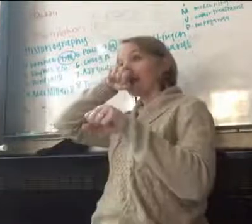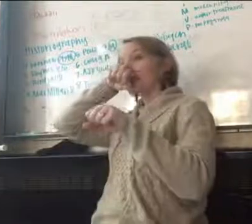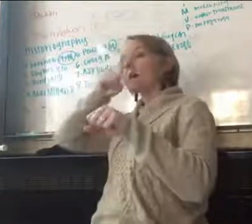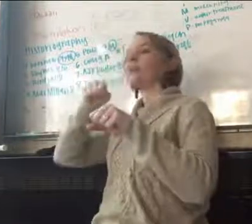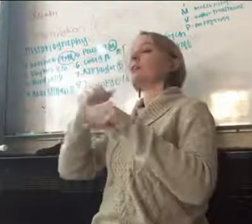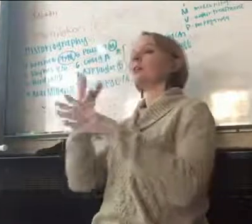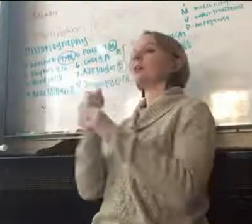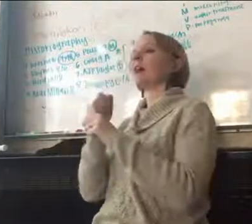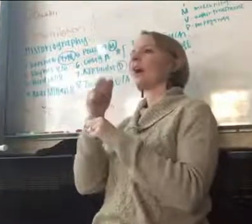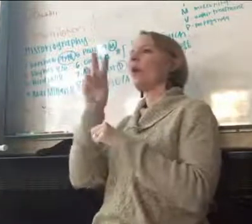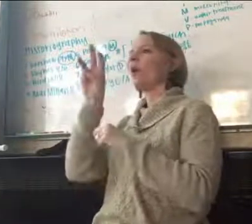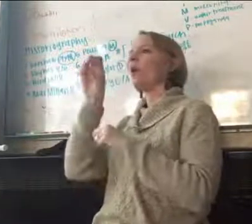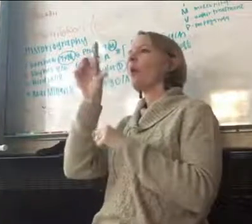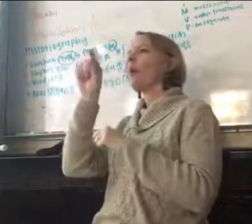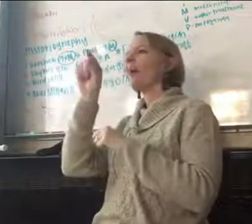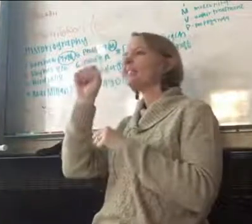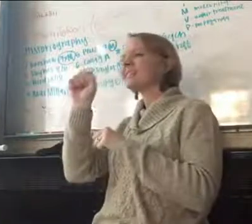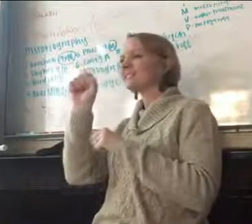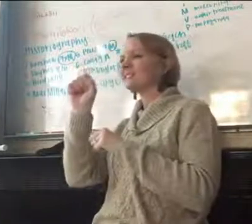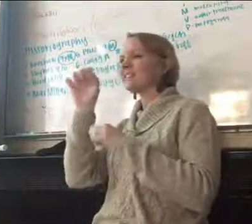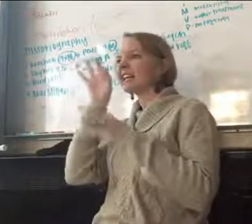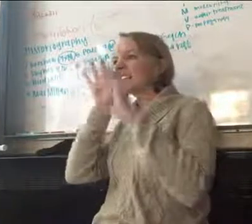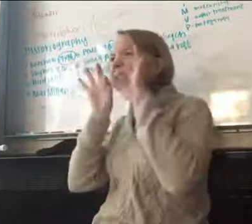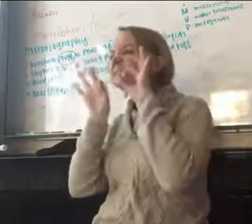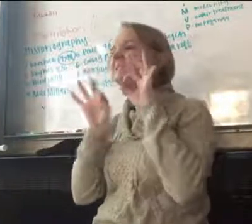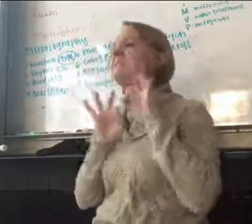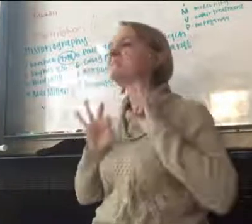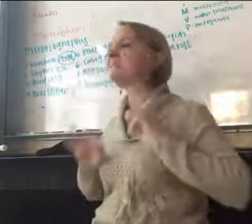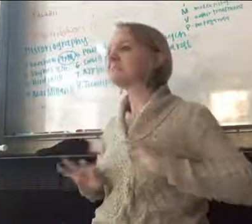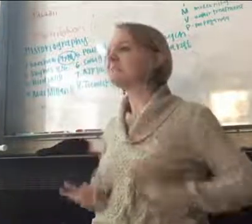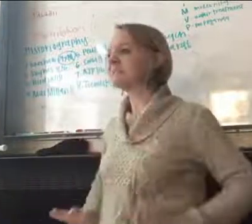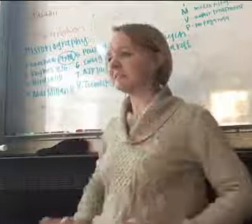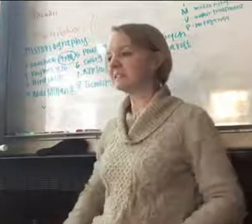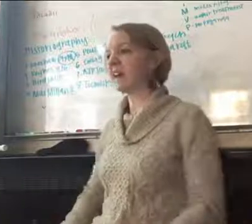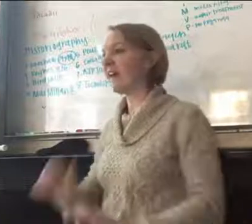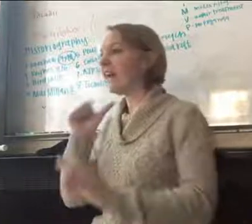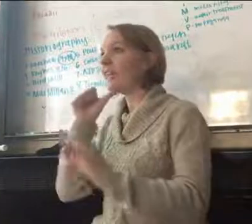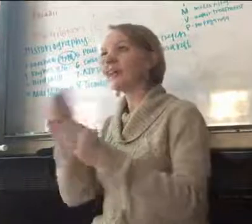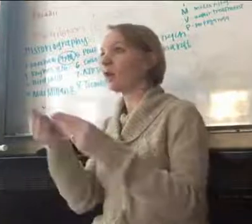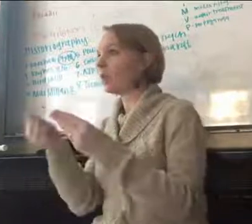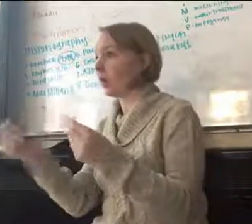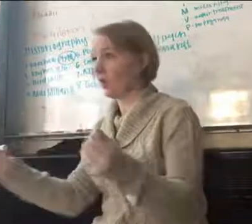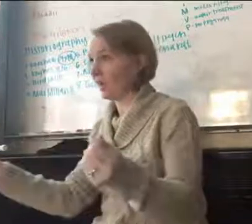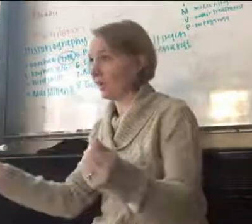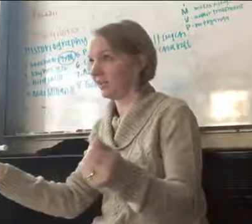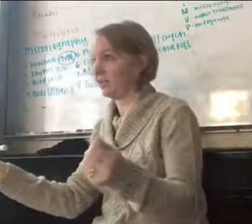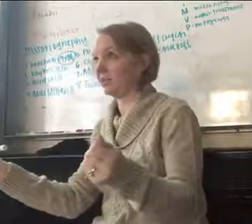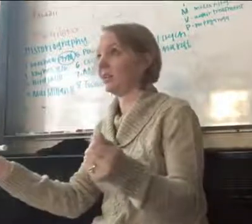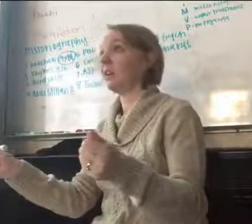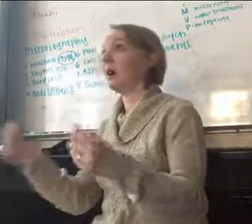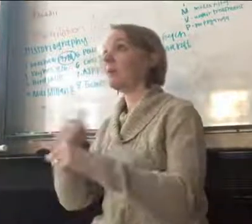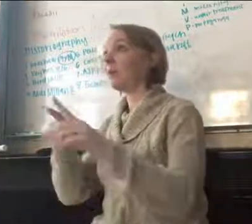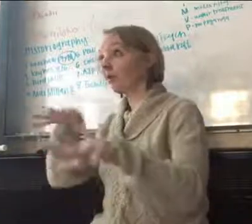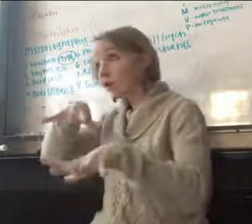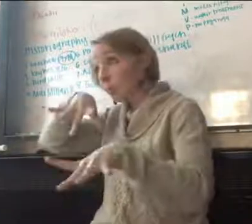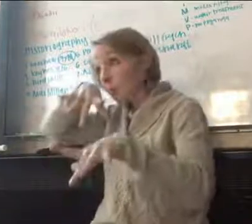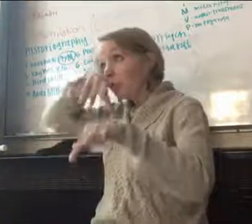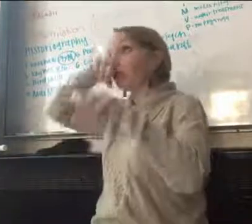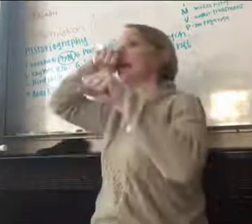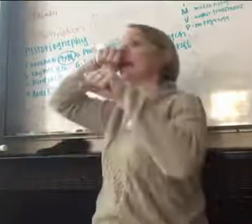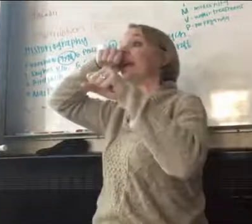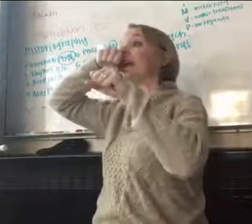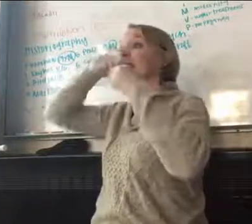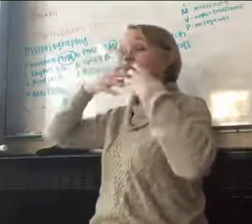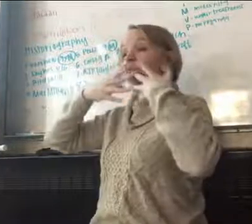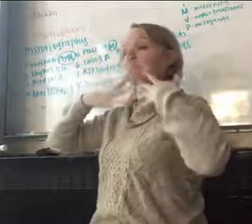welts all over the outside of your body that don't go away for the rest of your life. No. But that's not the problem. The problem is when you breathe it in and your lungs fill